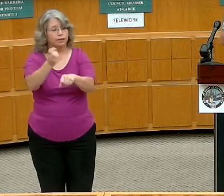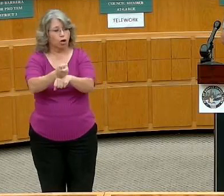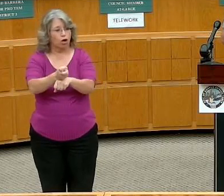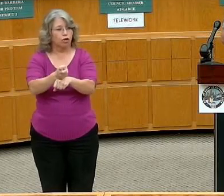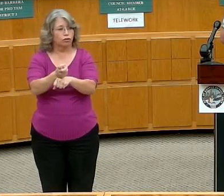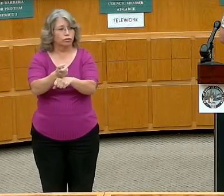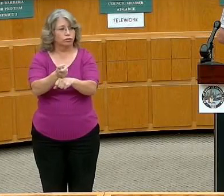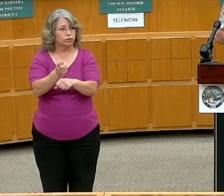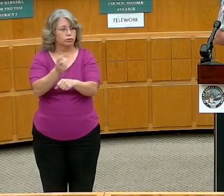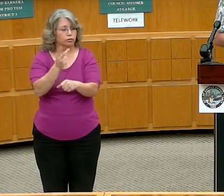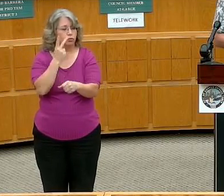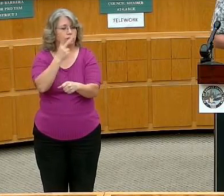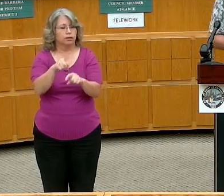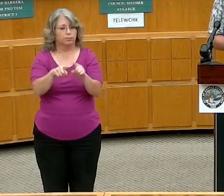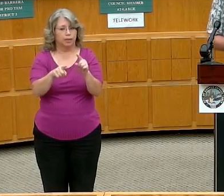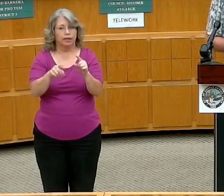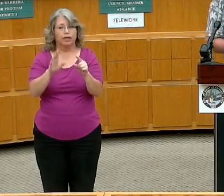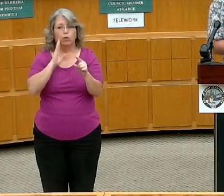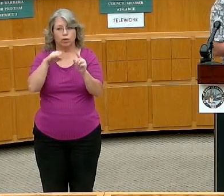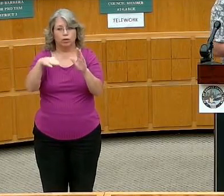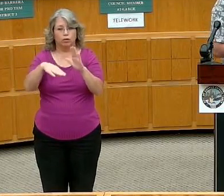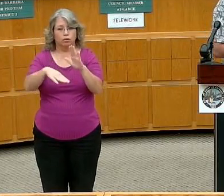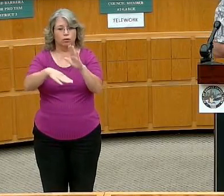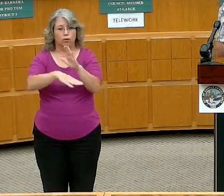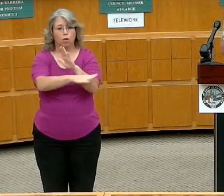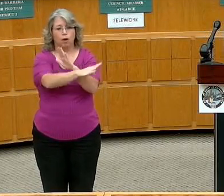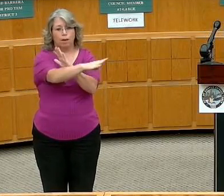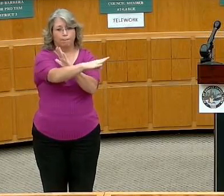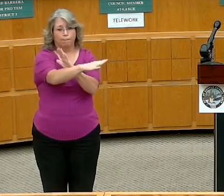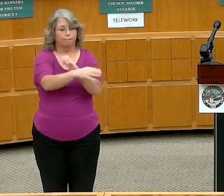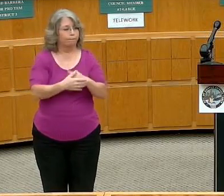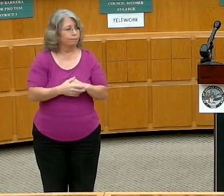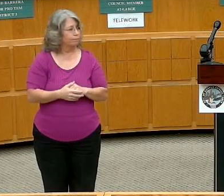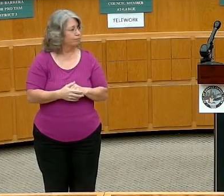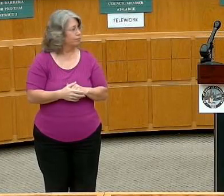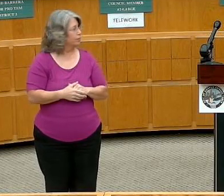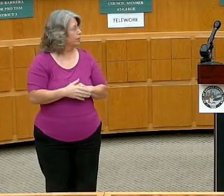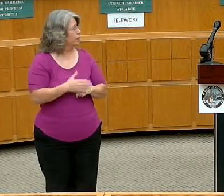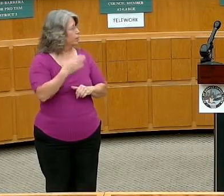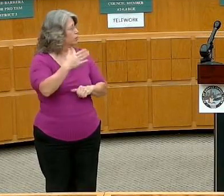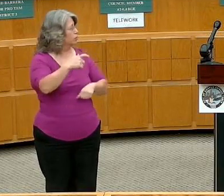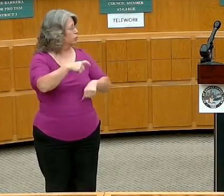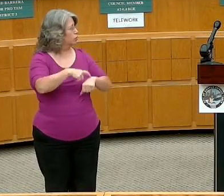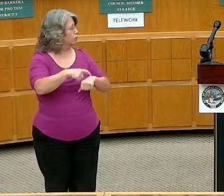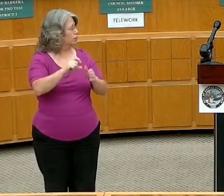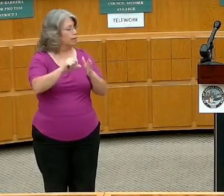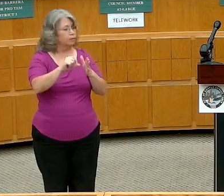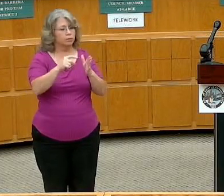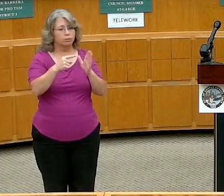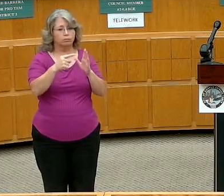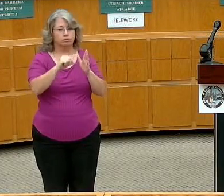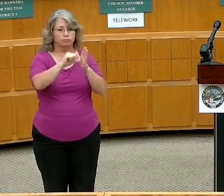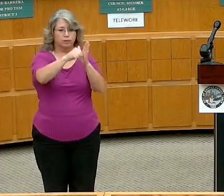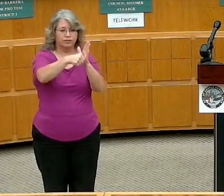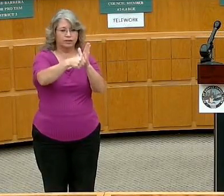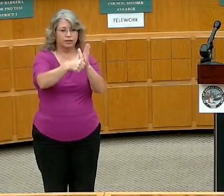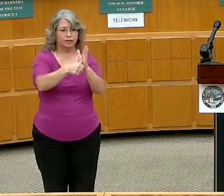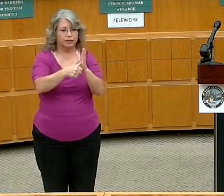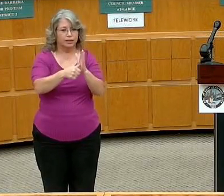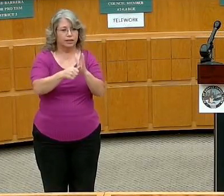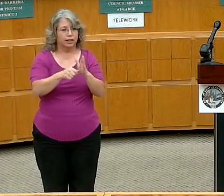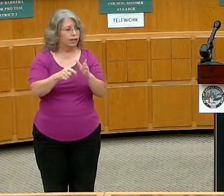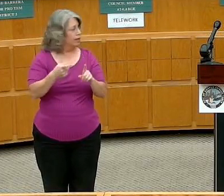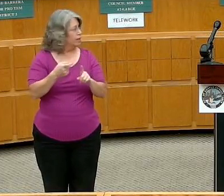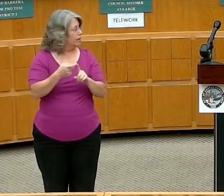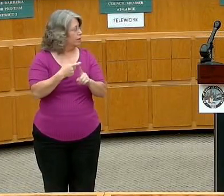up at the end. It's a good time to point out that as we go from here over to there, we get less and less certain, right? It's